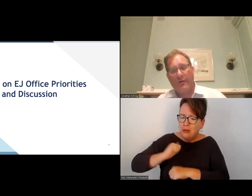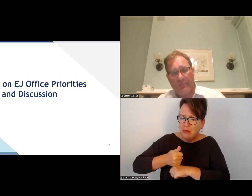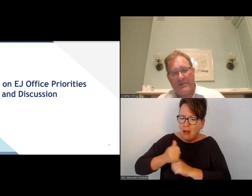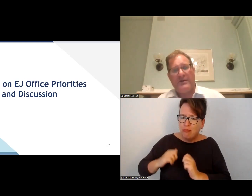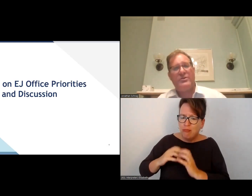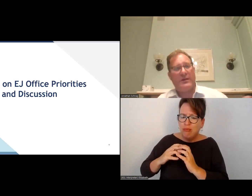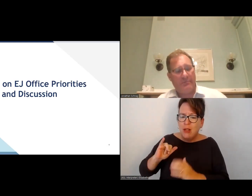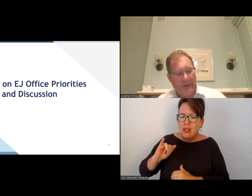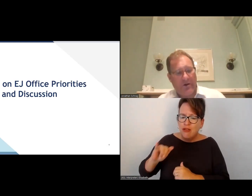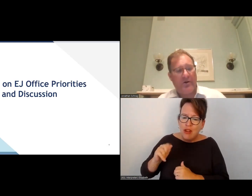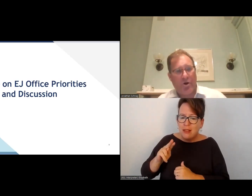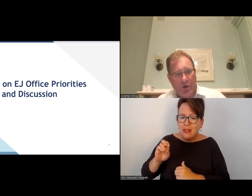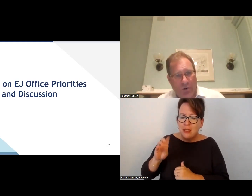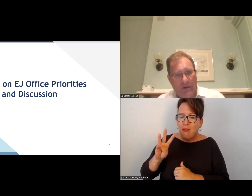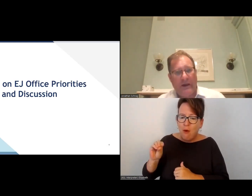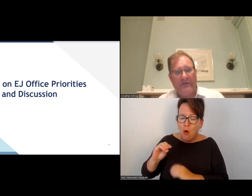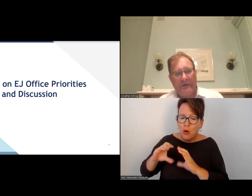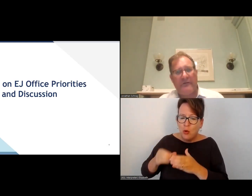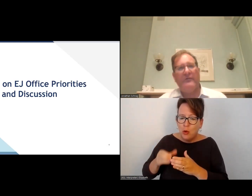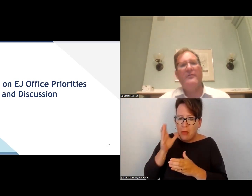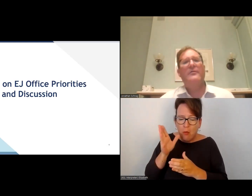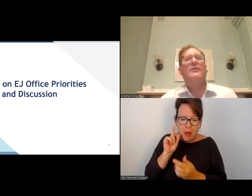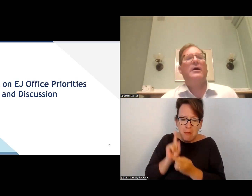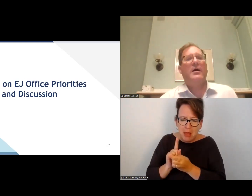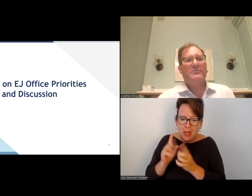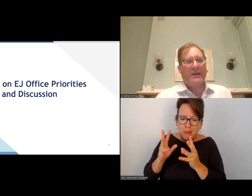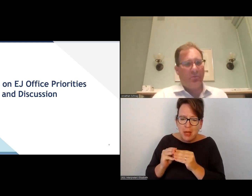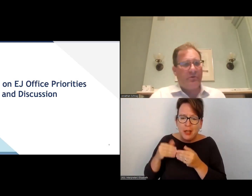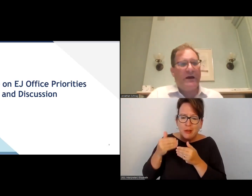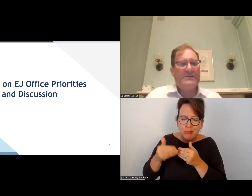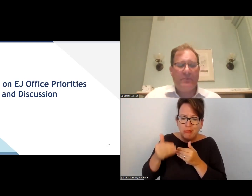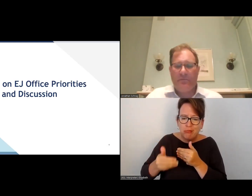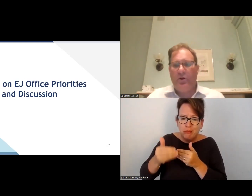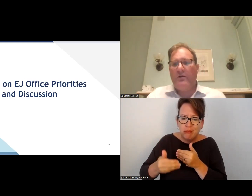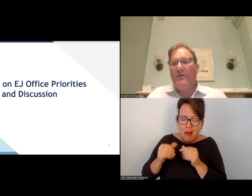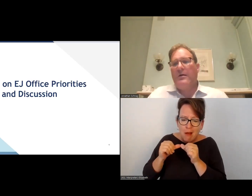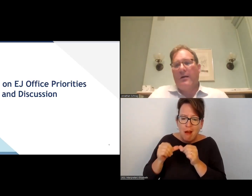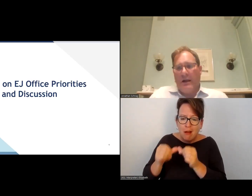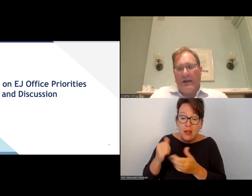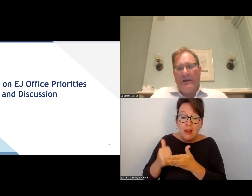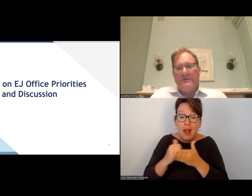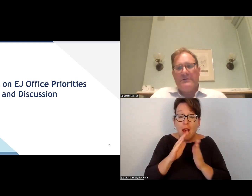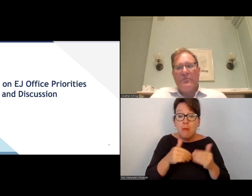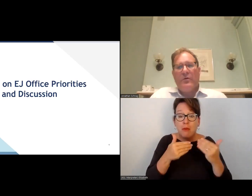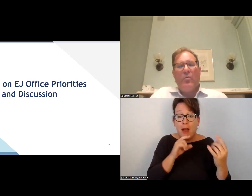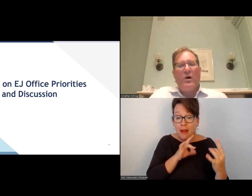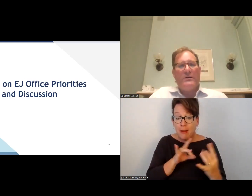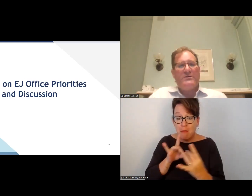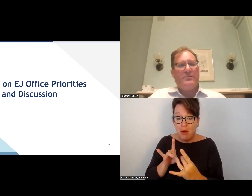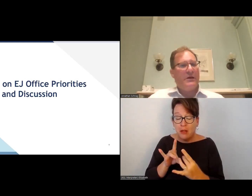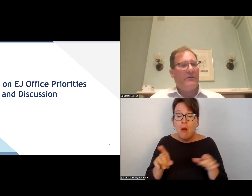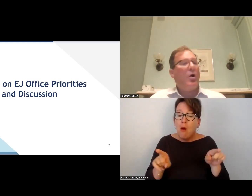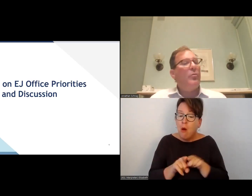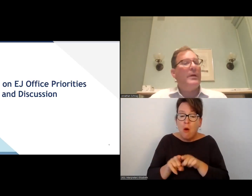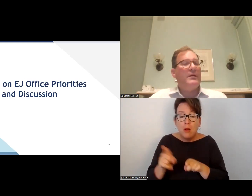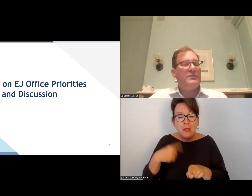would potentially meet on an ongoing basis to help provide some input. And we want